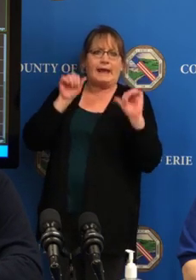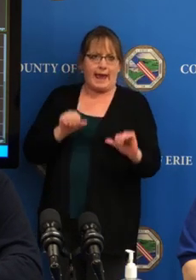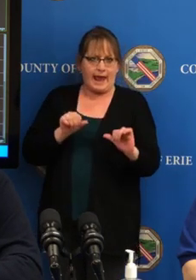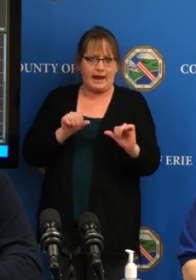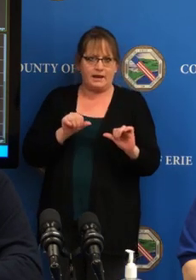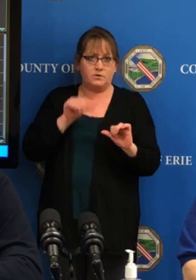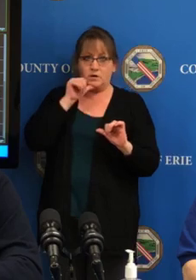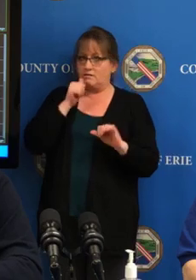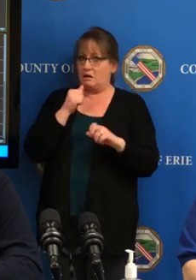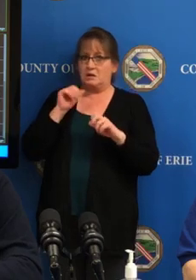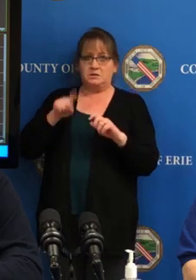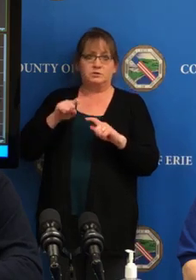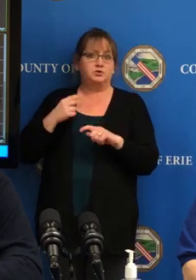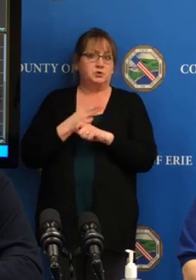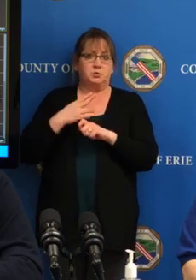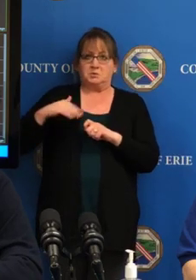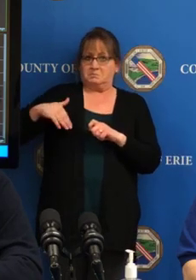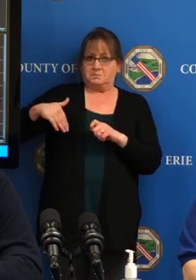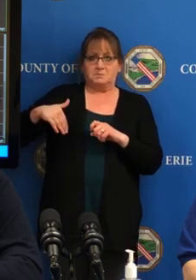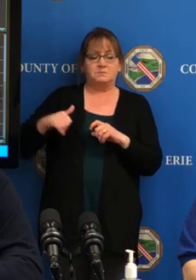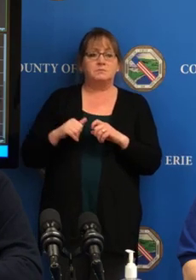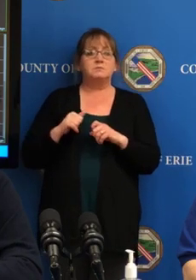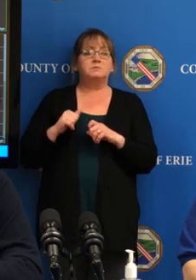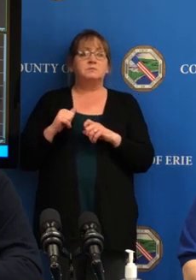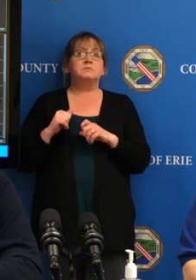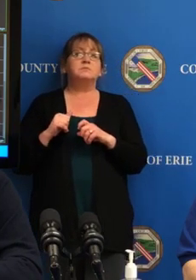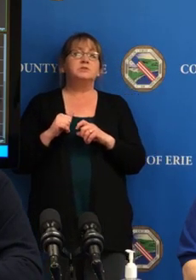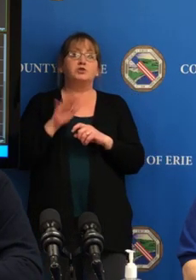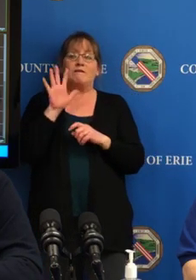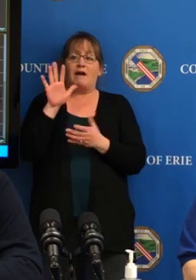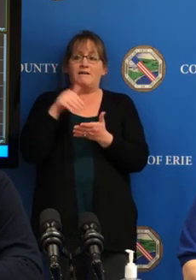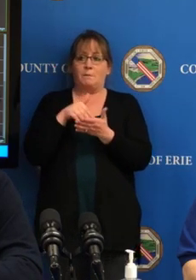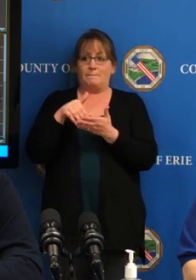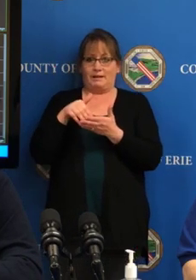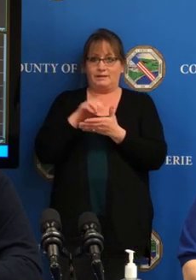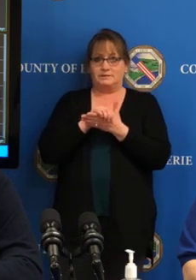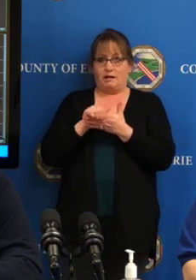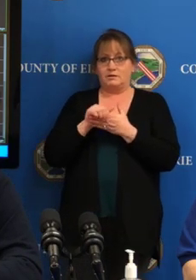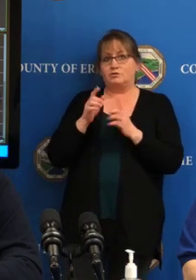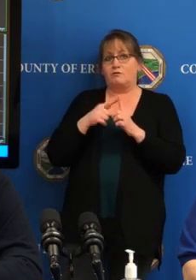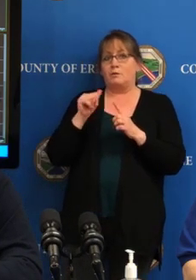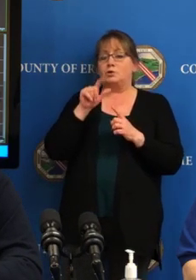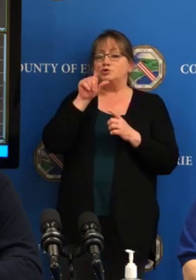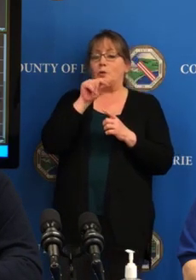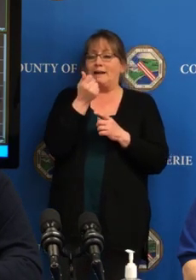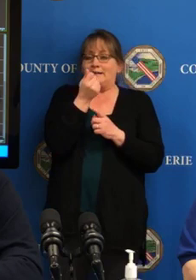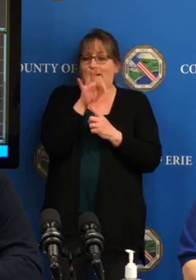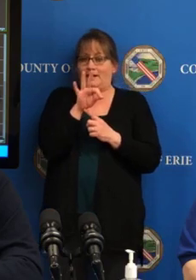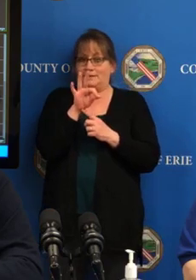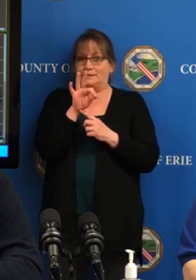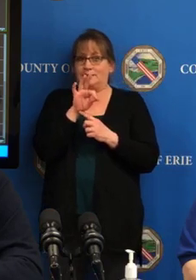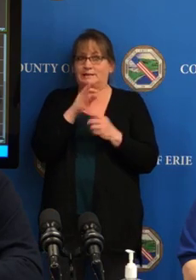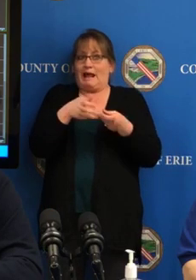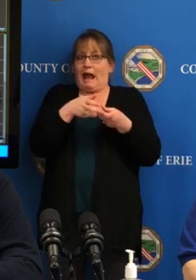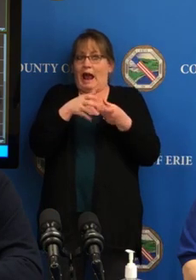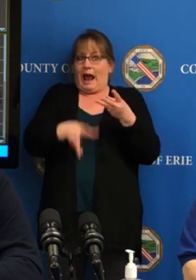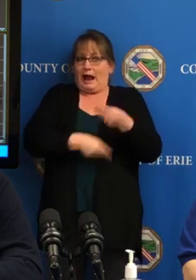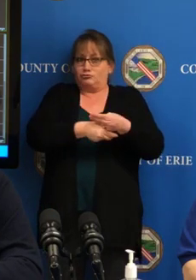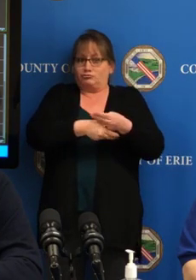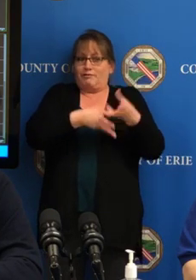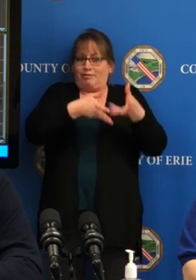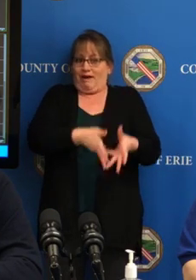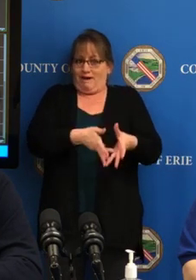had to tap into it yet. We've designated $5 million from the 2019 surplus that we know we're going to have for